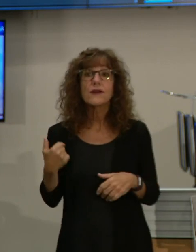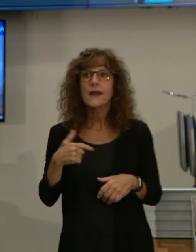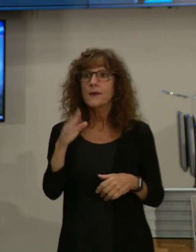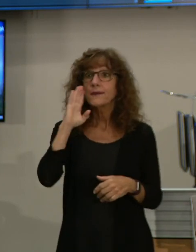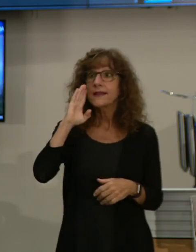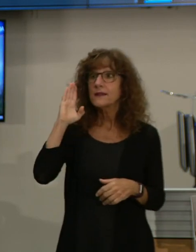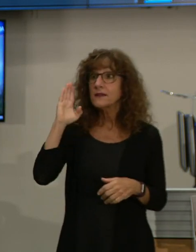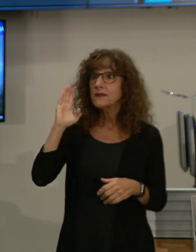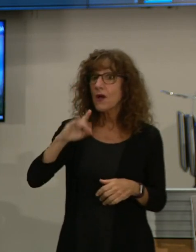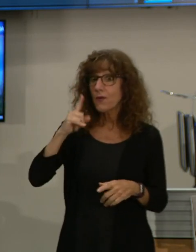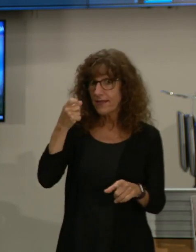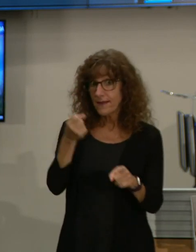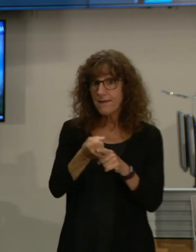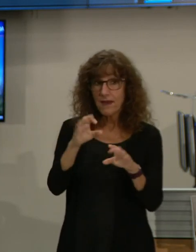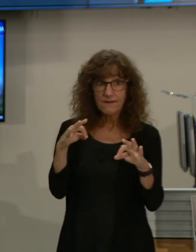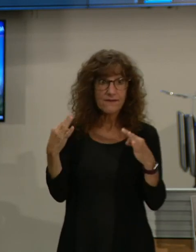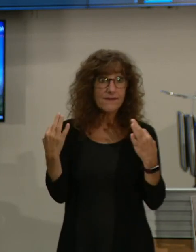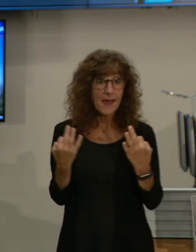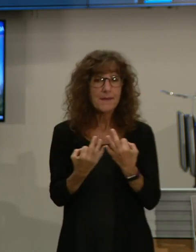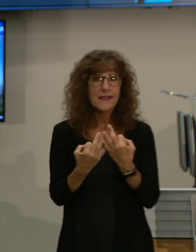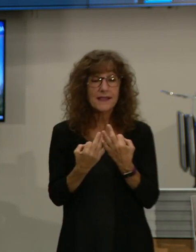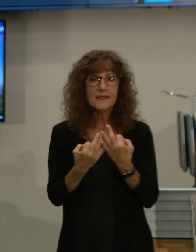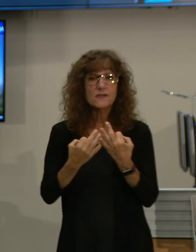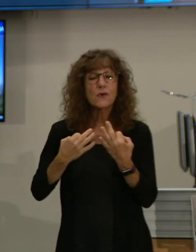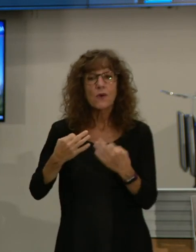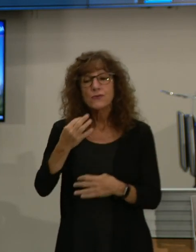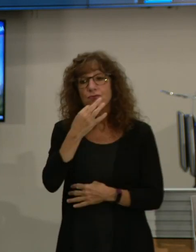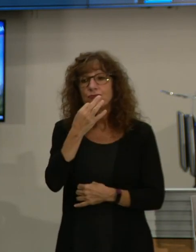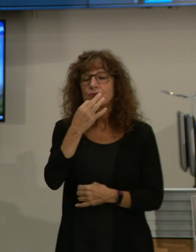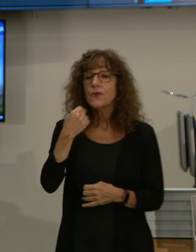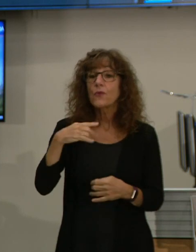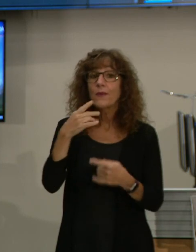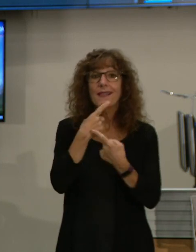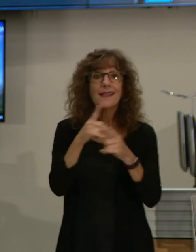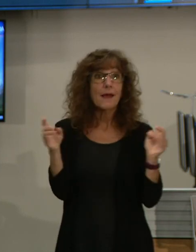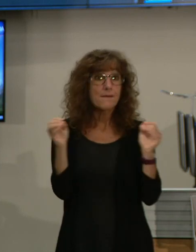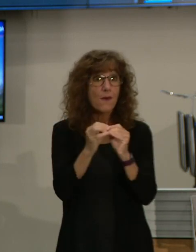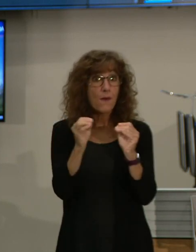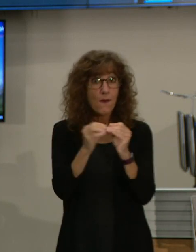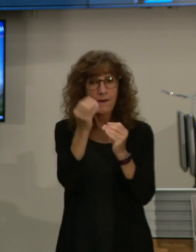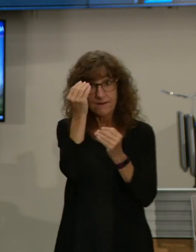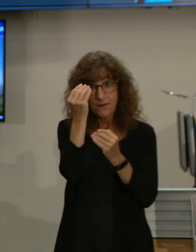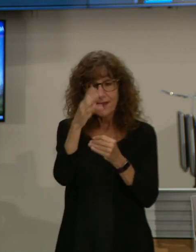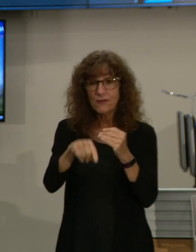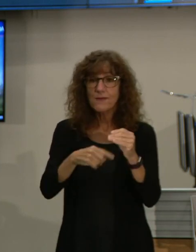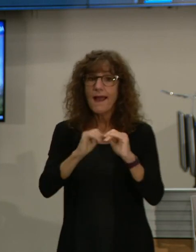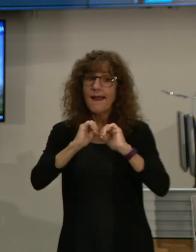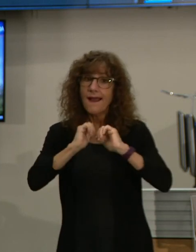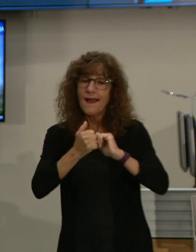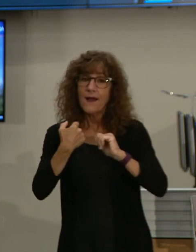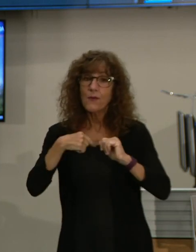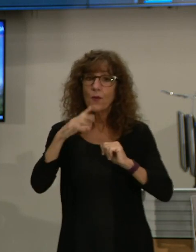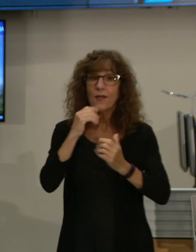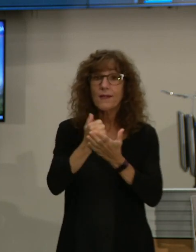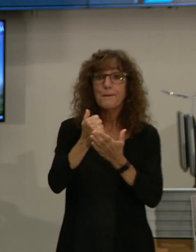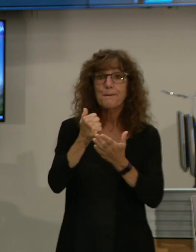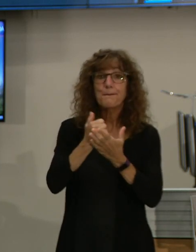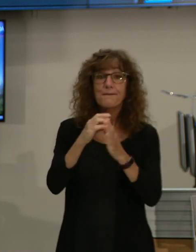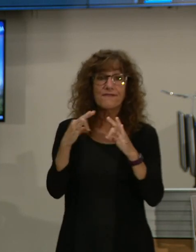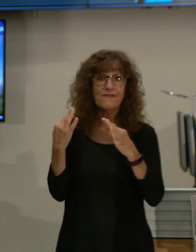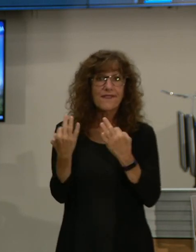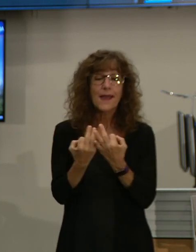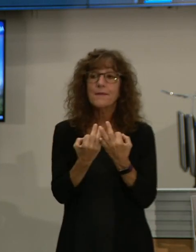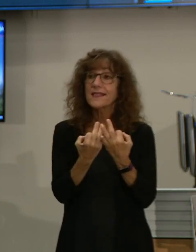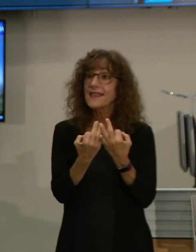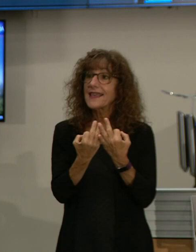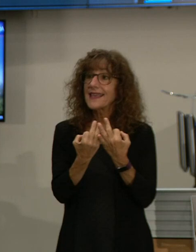know will impact our families, and so in the coming days, we are going to announce more information about how we will assist these families,